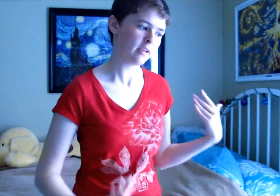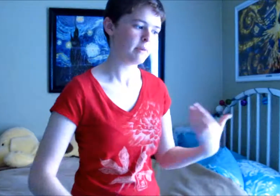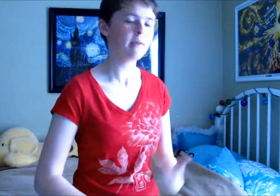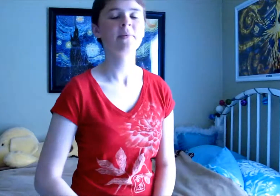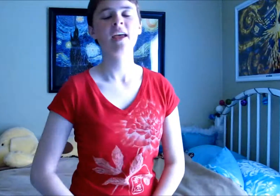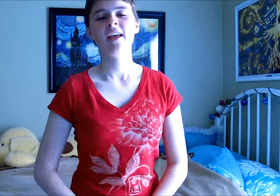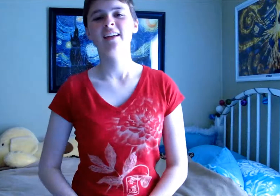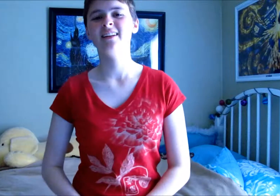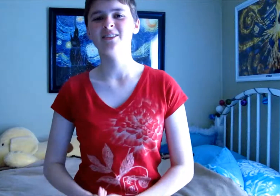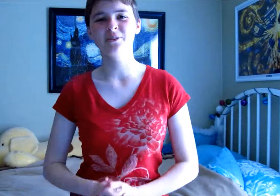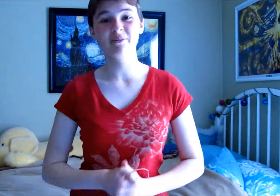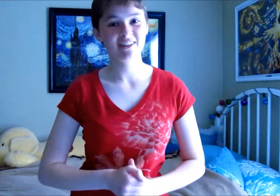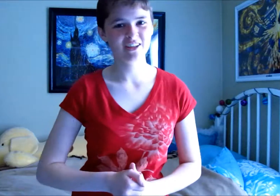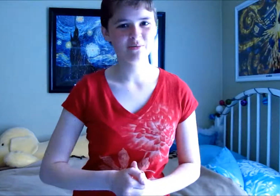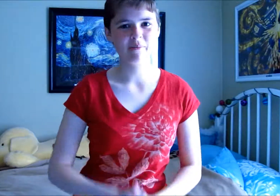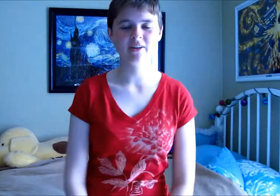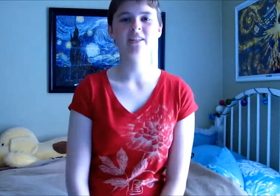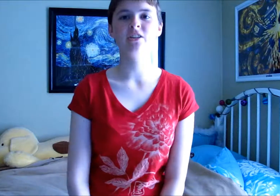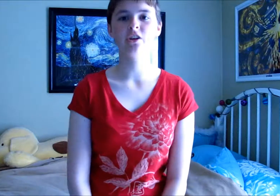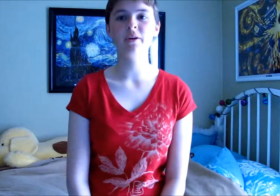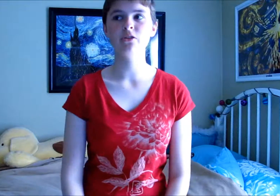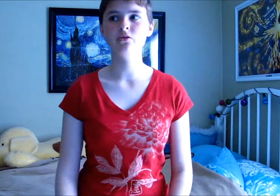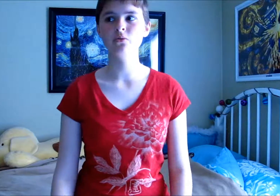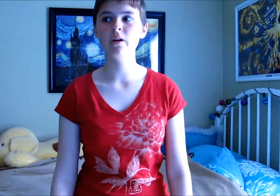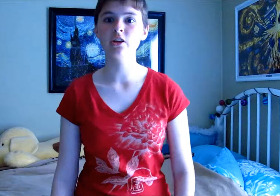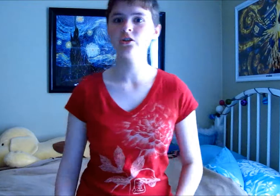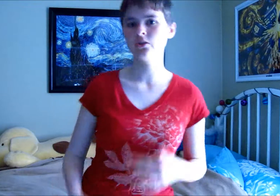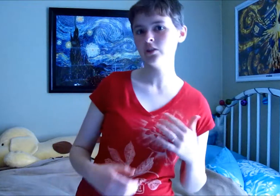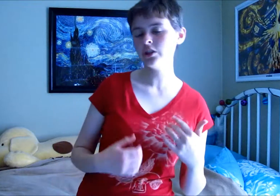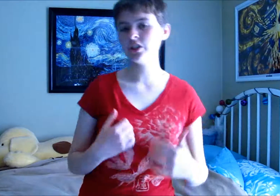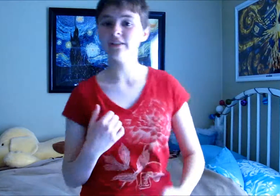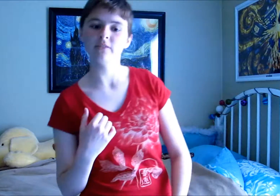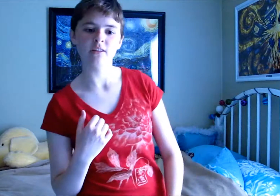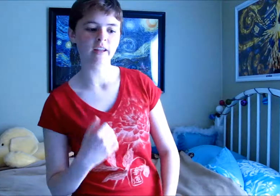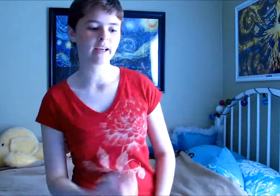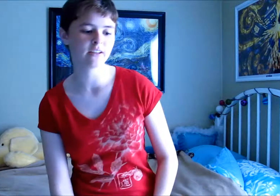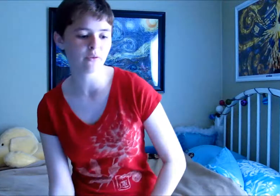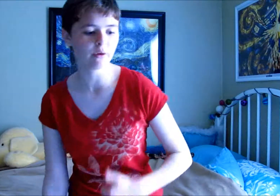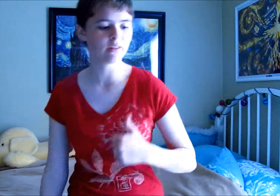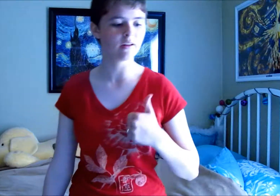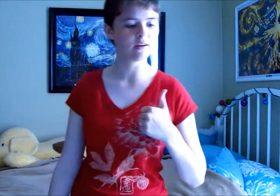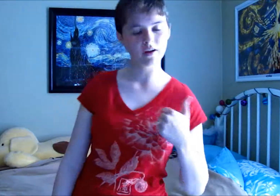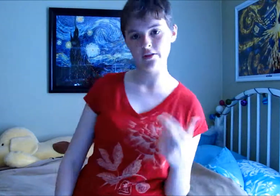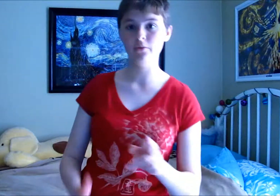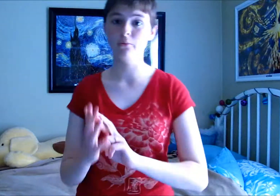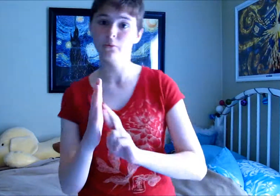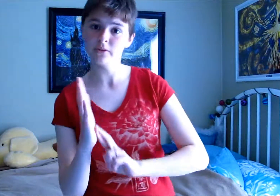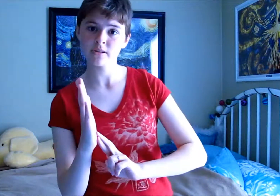me, do it with just one person, you're going to do a shoulder shift like I did with other rules.